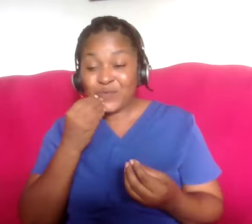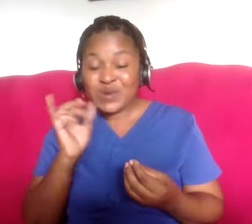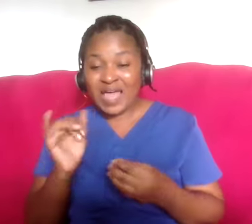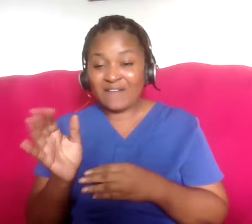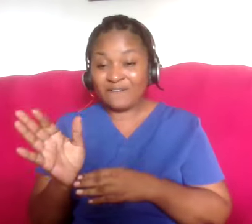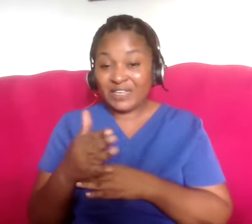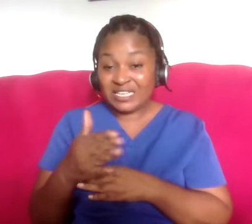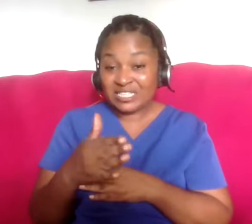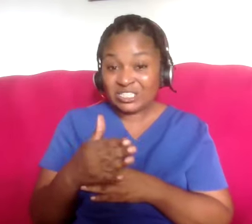curried goat,